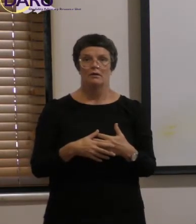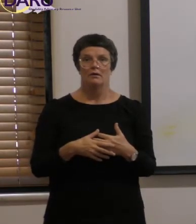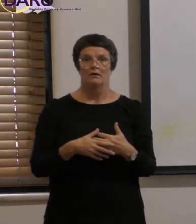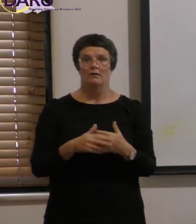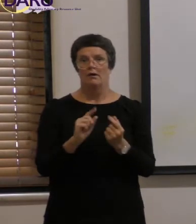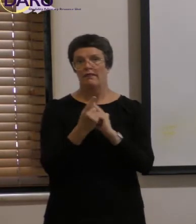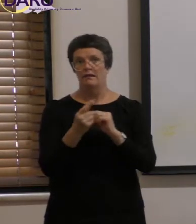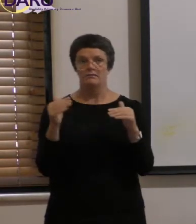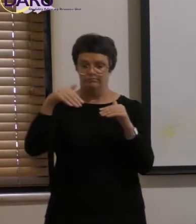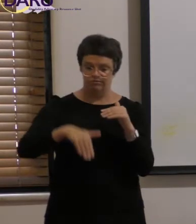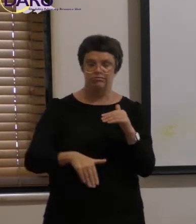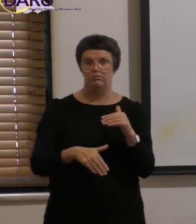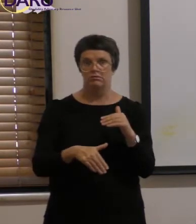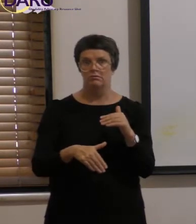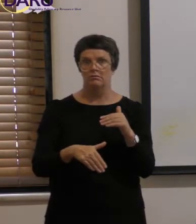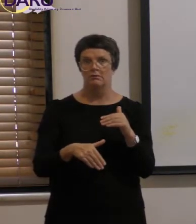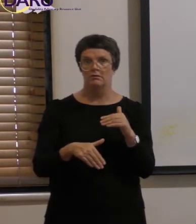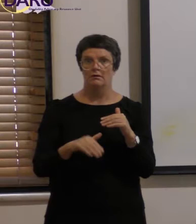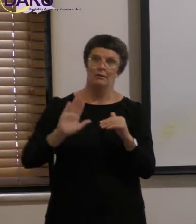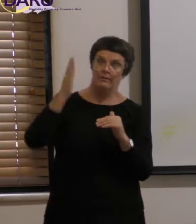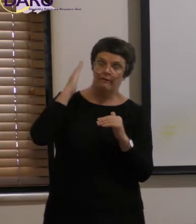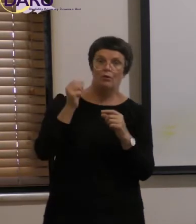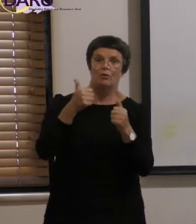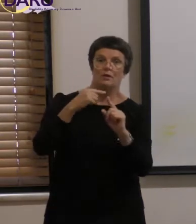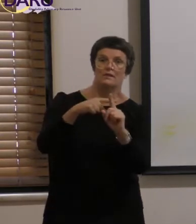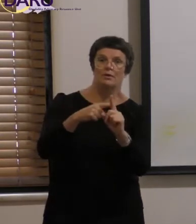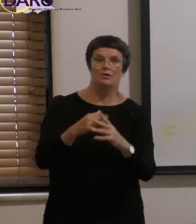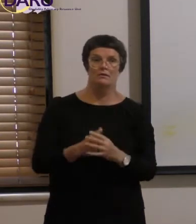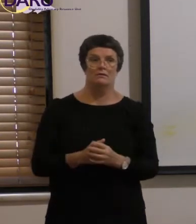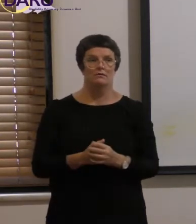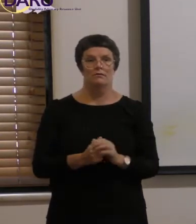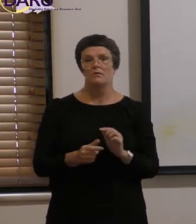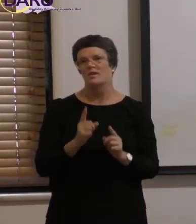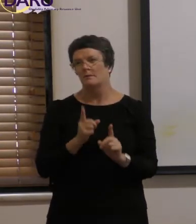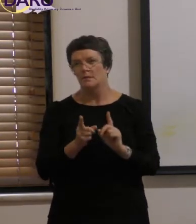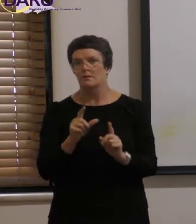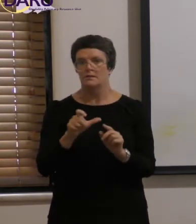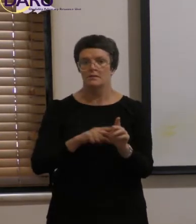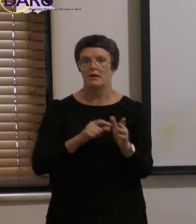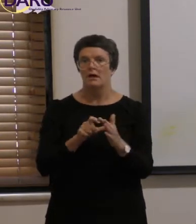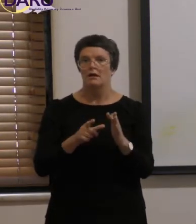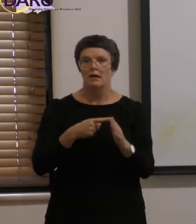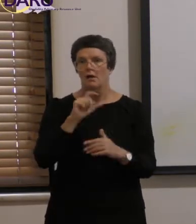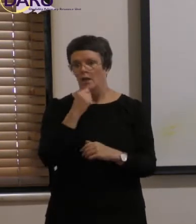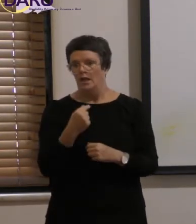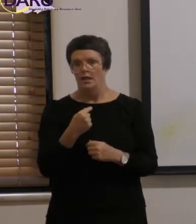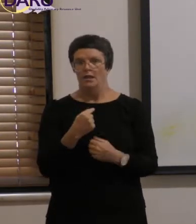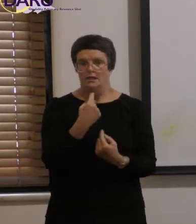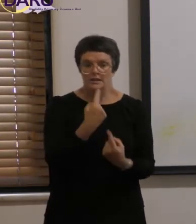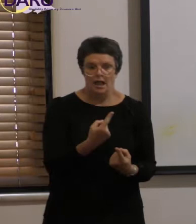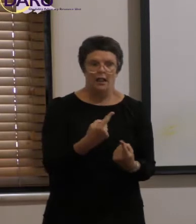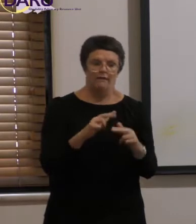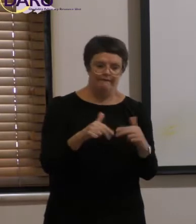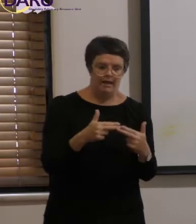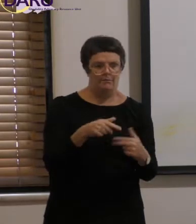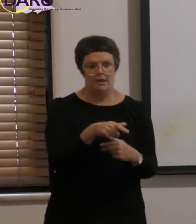and it's a whole different scenario. And so we'll say go to I'm making this up, Blackburn North Primary, don't